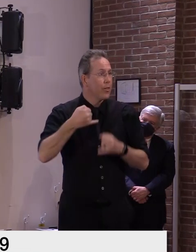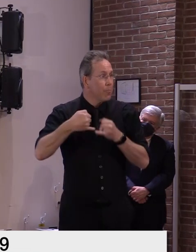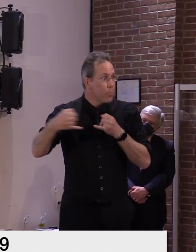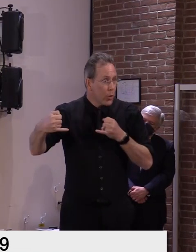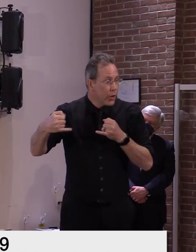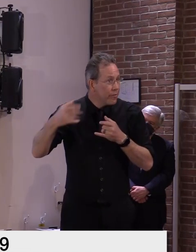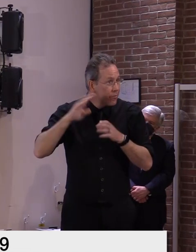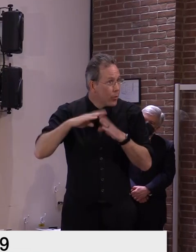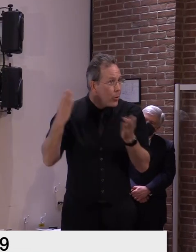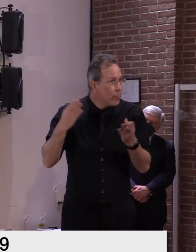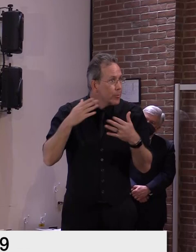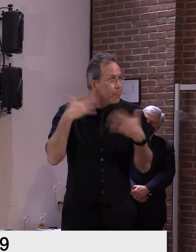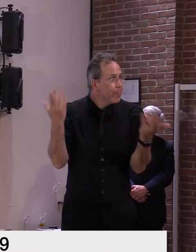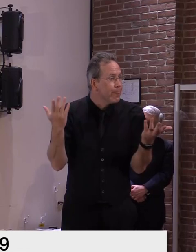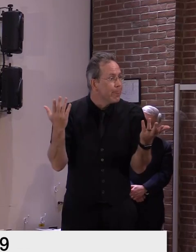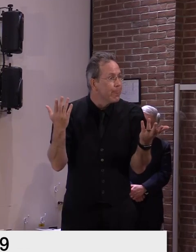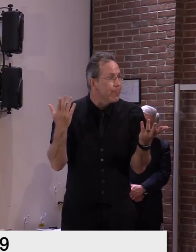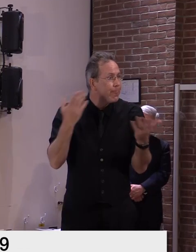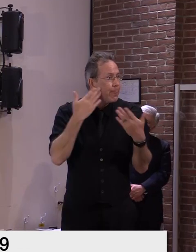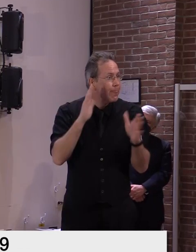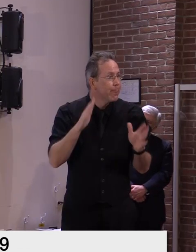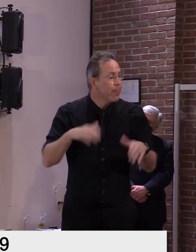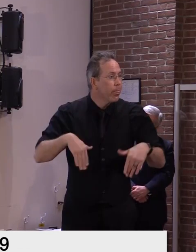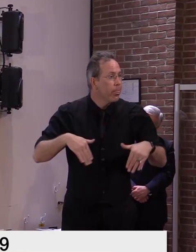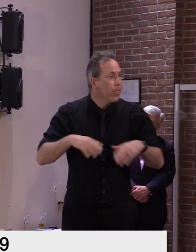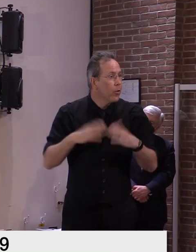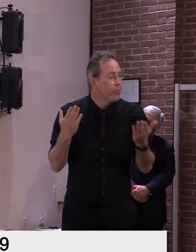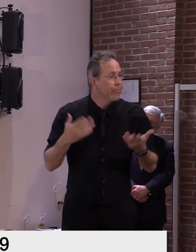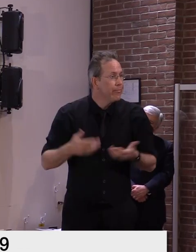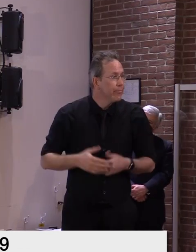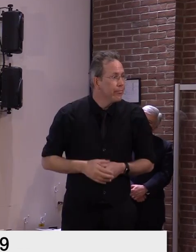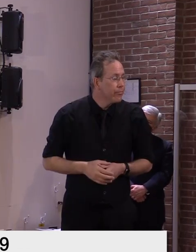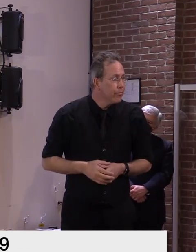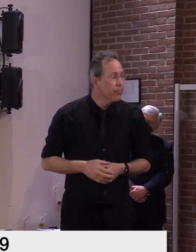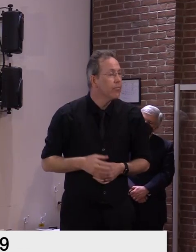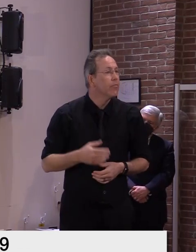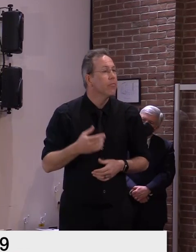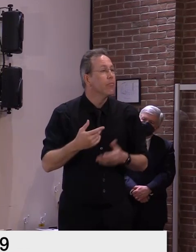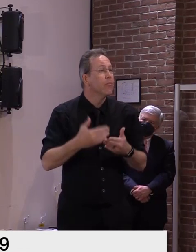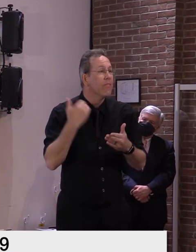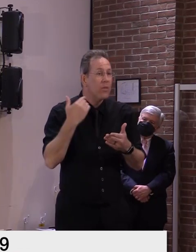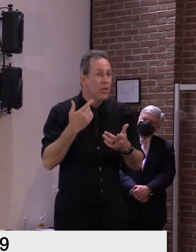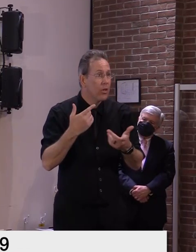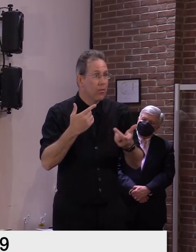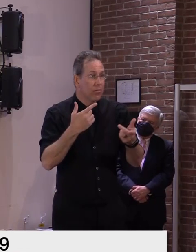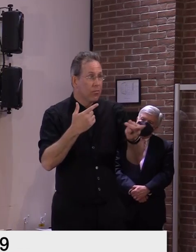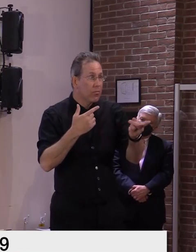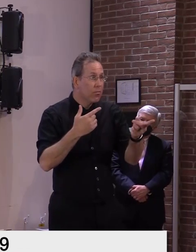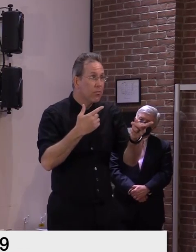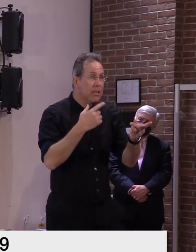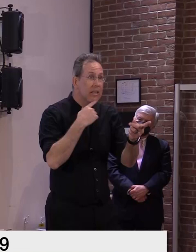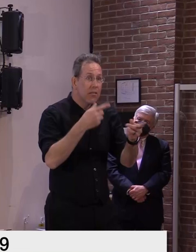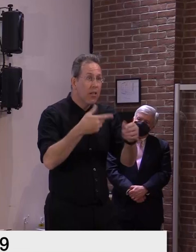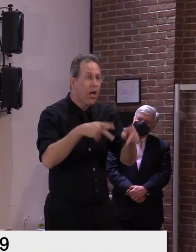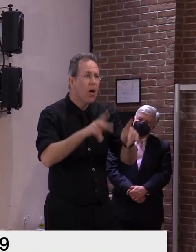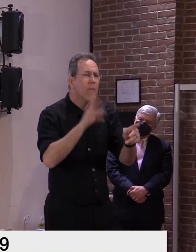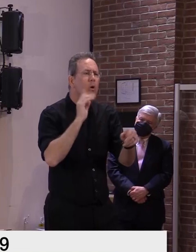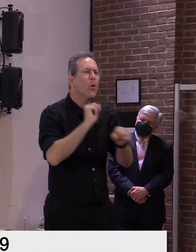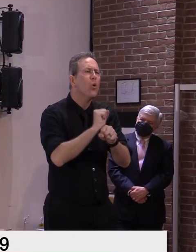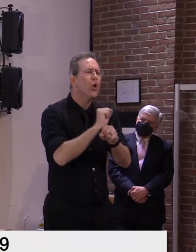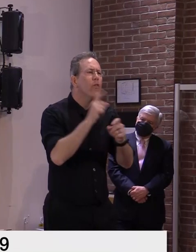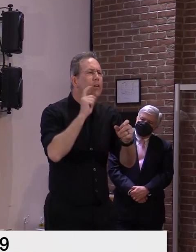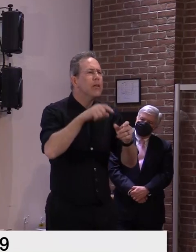open back up. But this pre-clearance opportunity is something that we've been working on for a long time, and